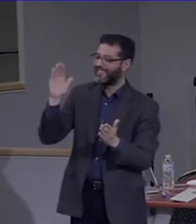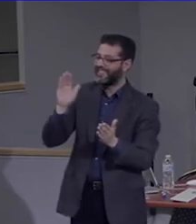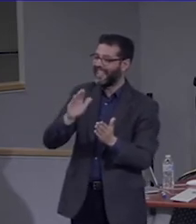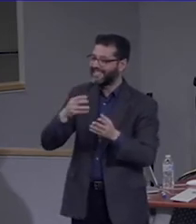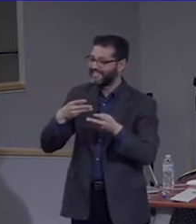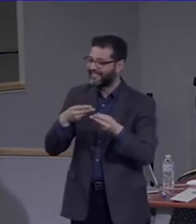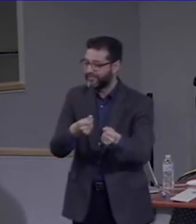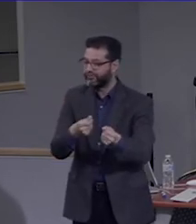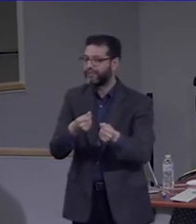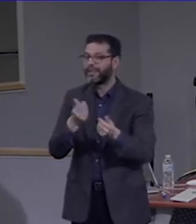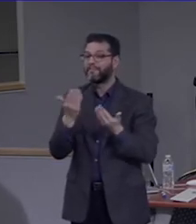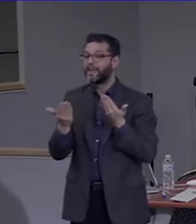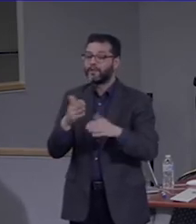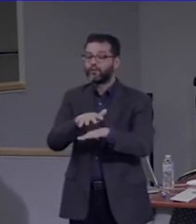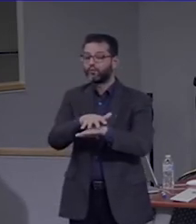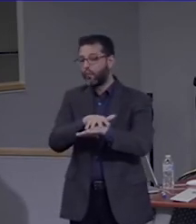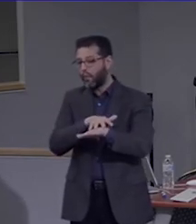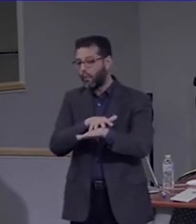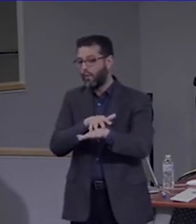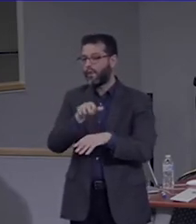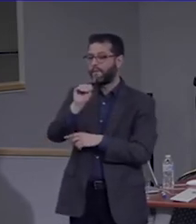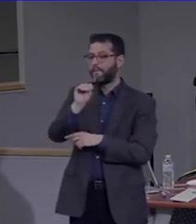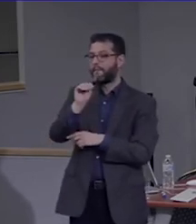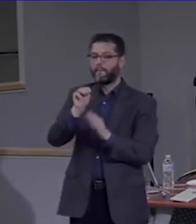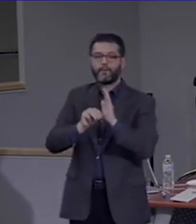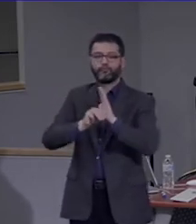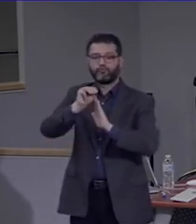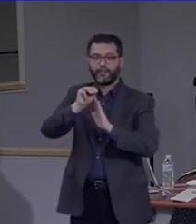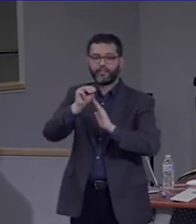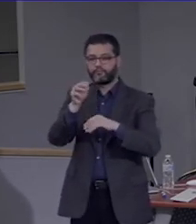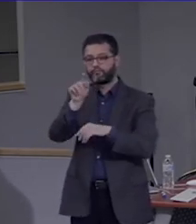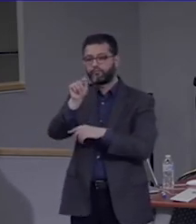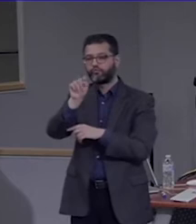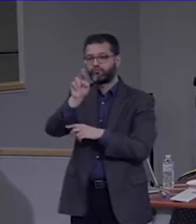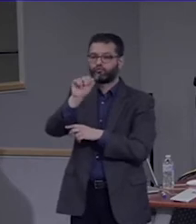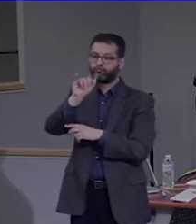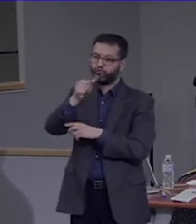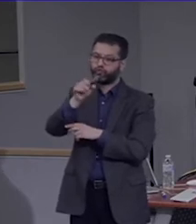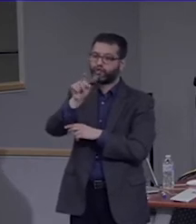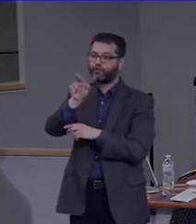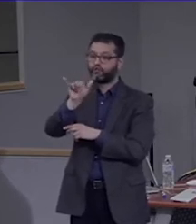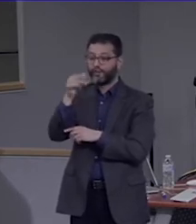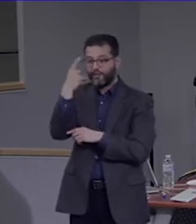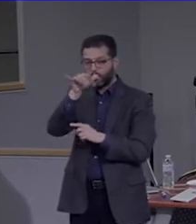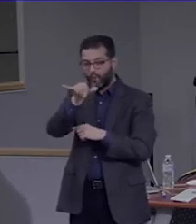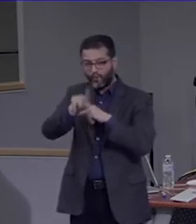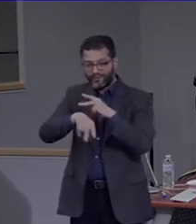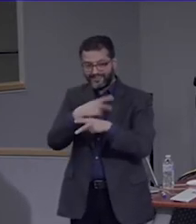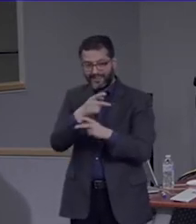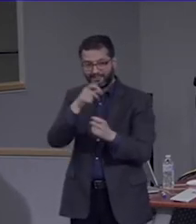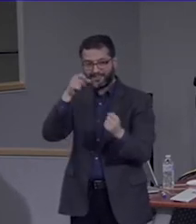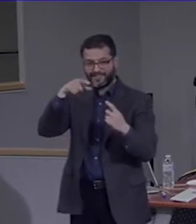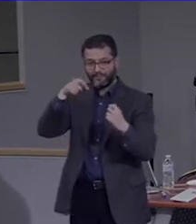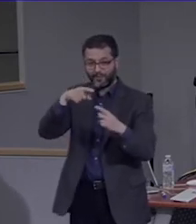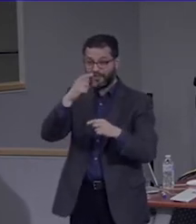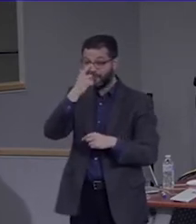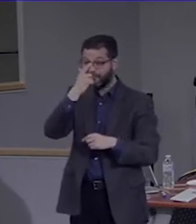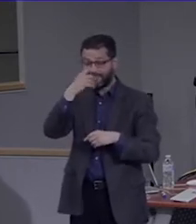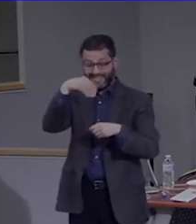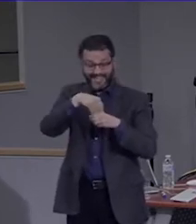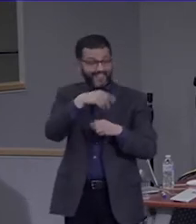slower maturation trajectories for these types of perceptual stimuli although in this study when we looked